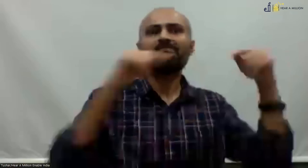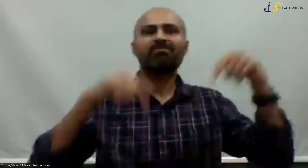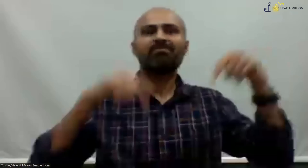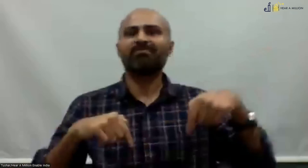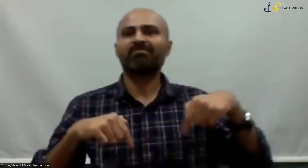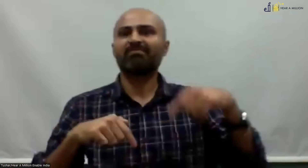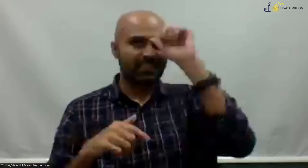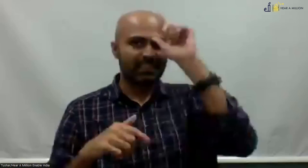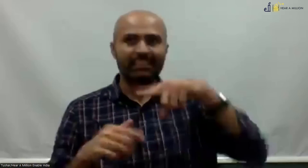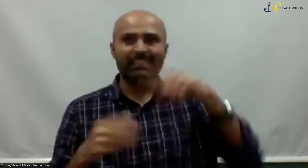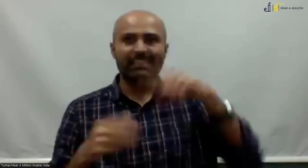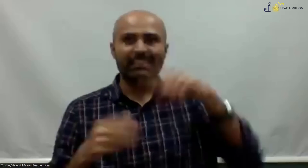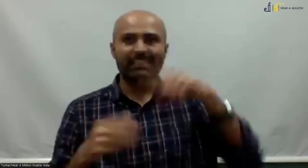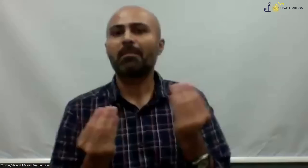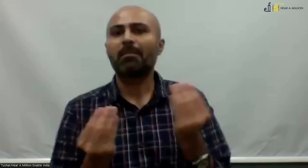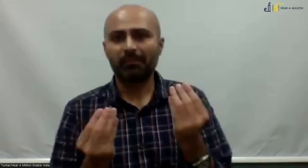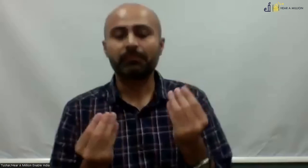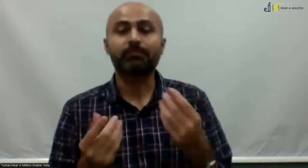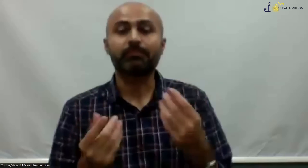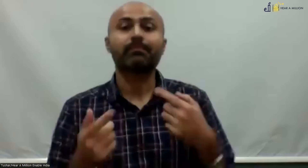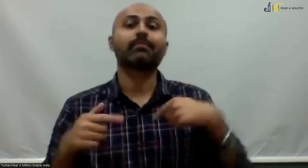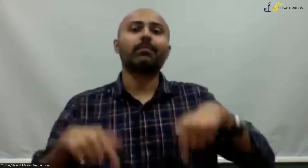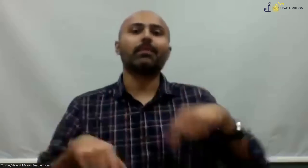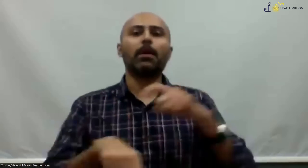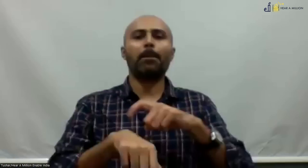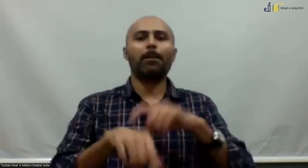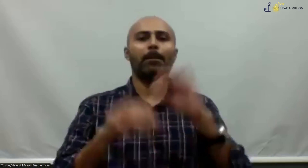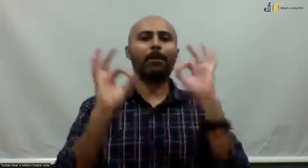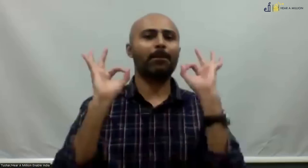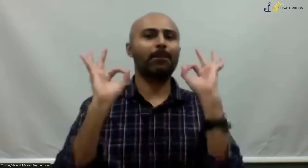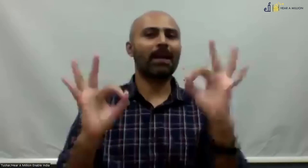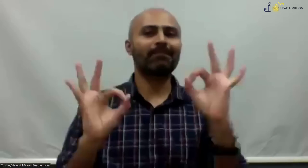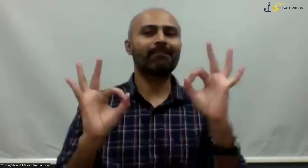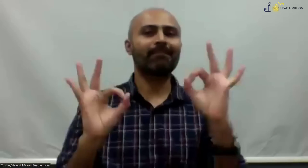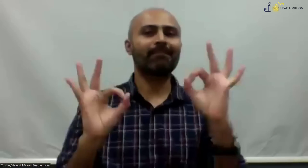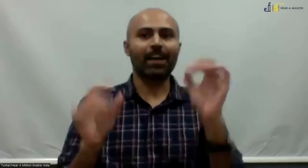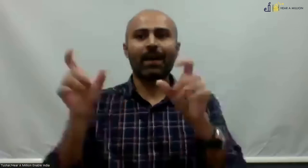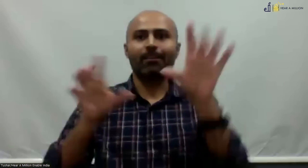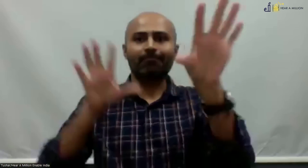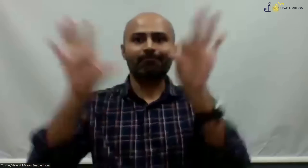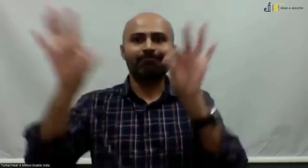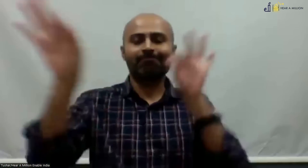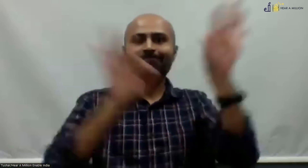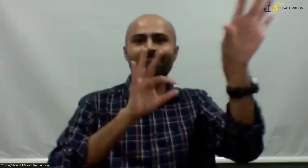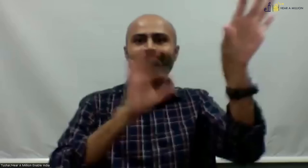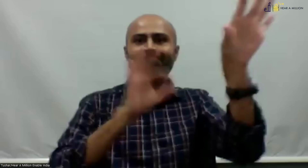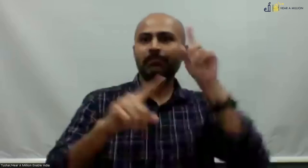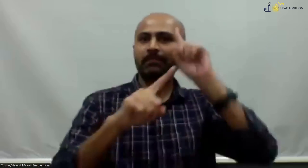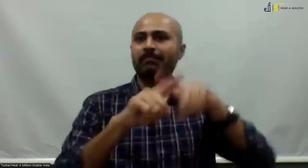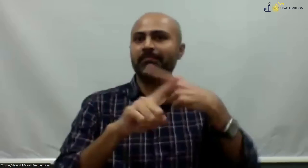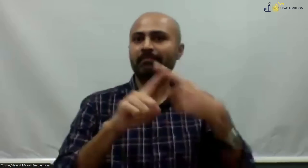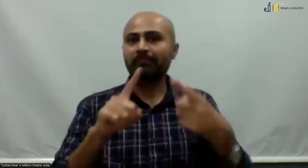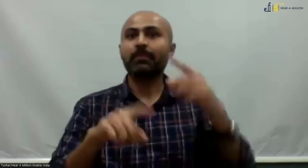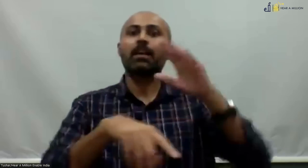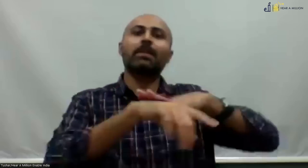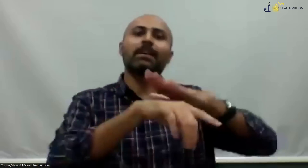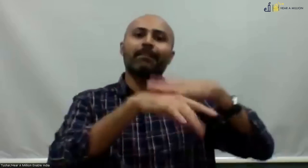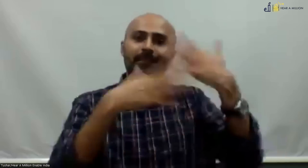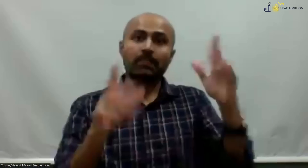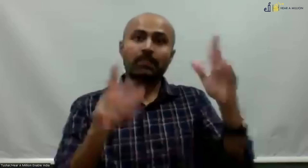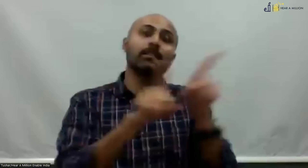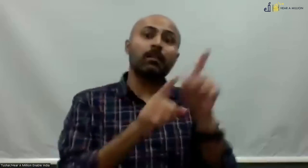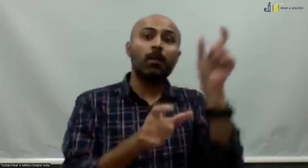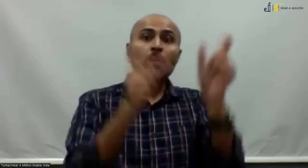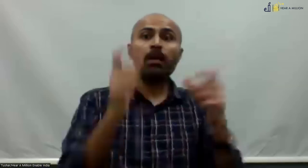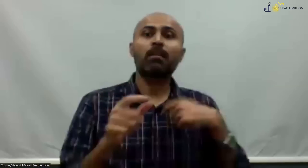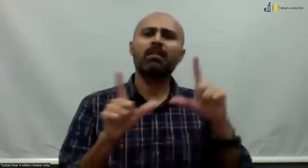lot of discussions. They have already, many other countries have given